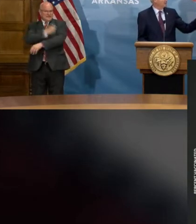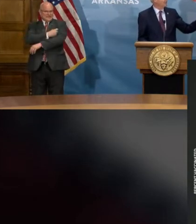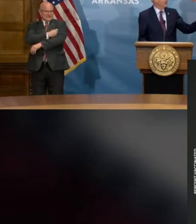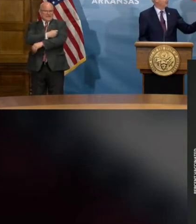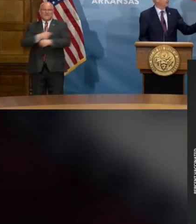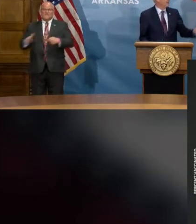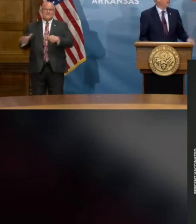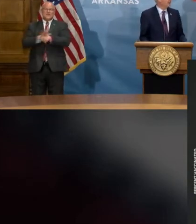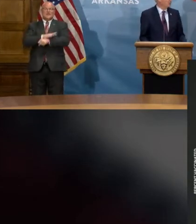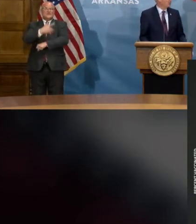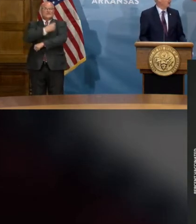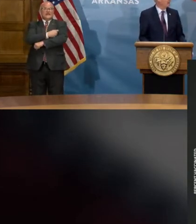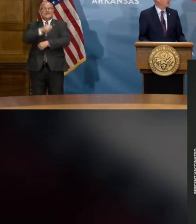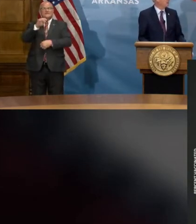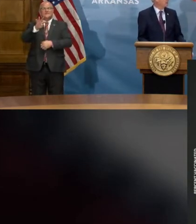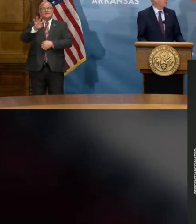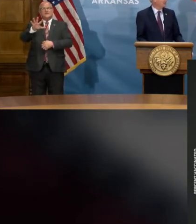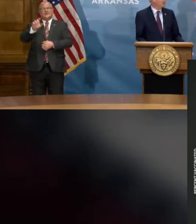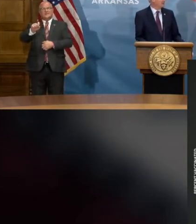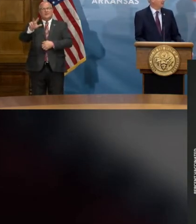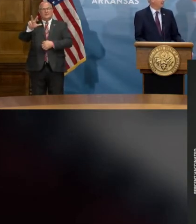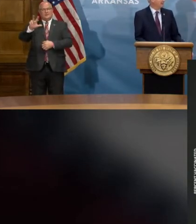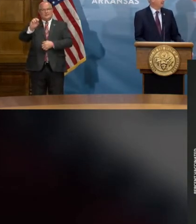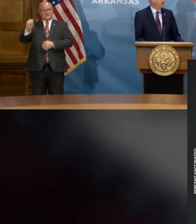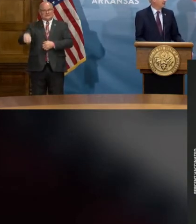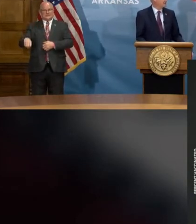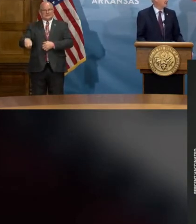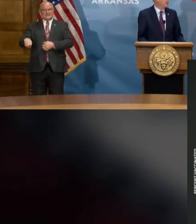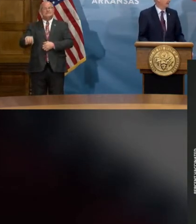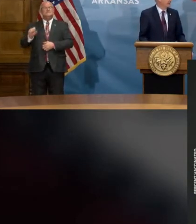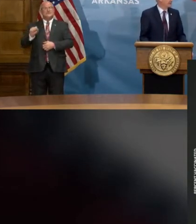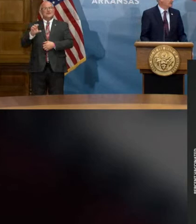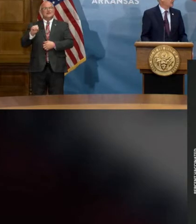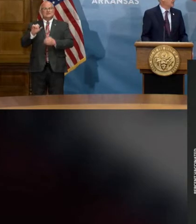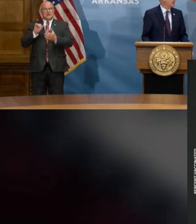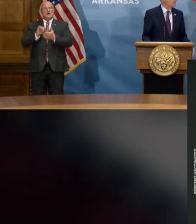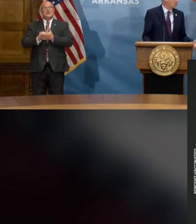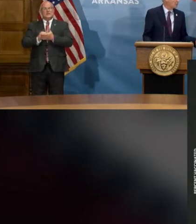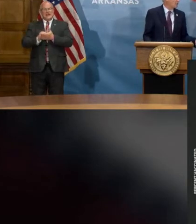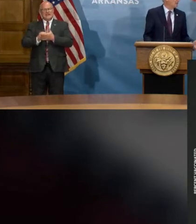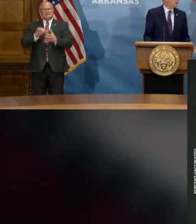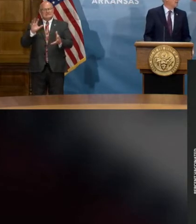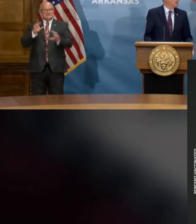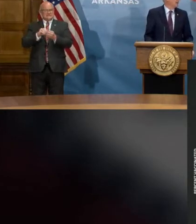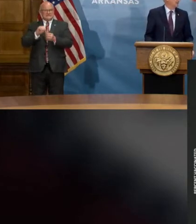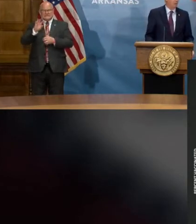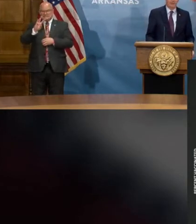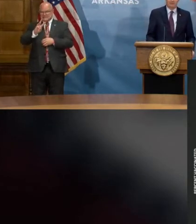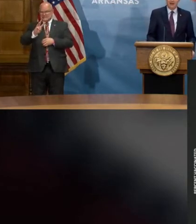vaccinated, fully vaccinated 45.3%, and so that is